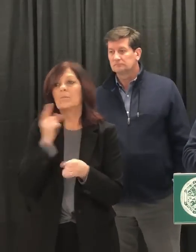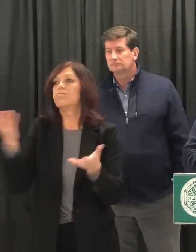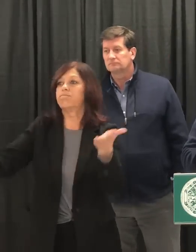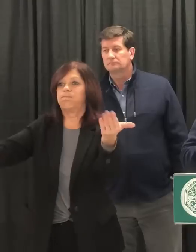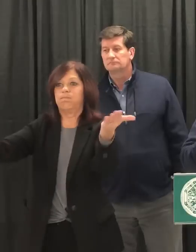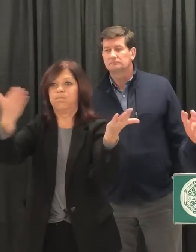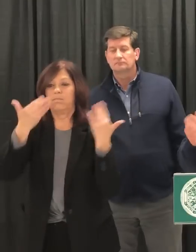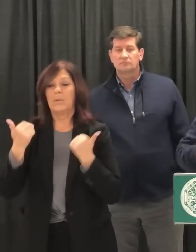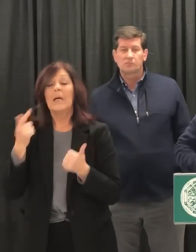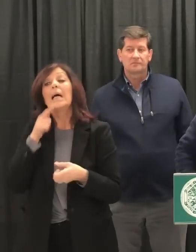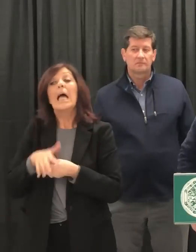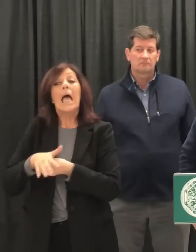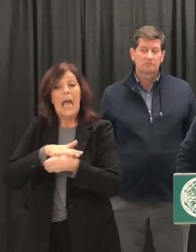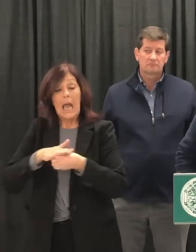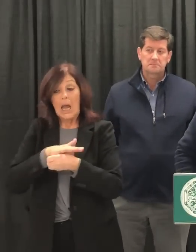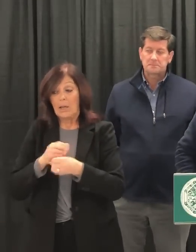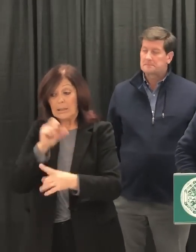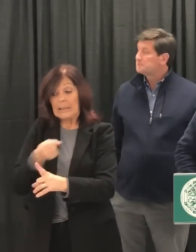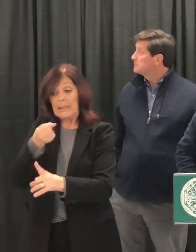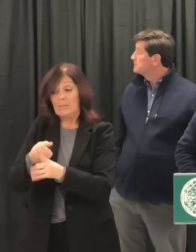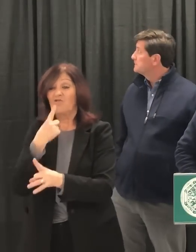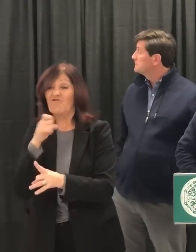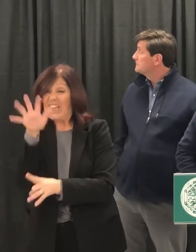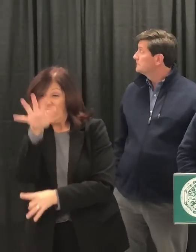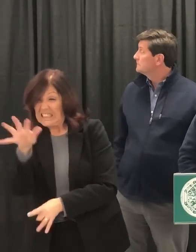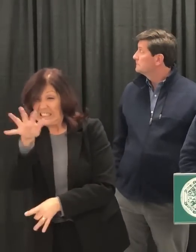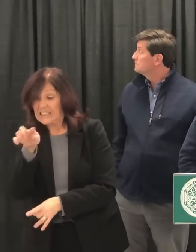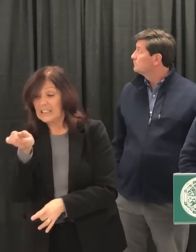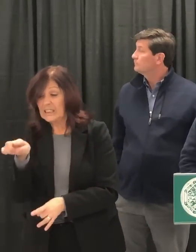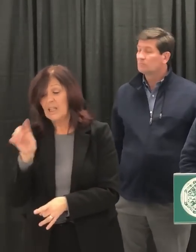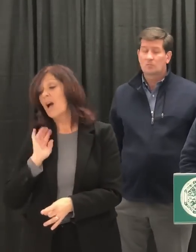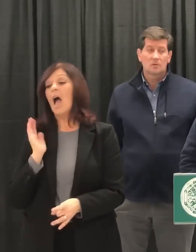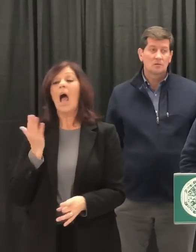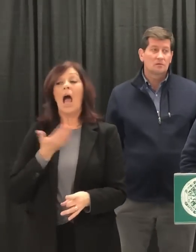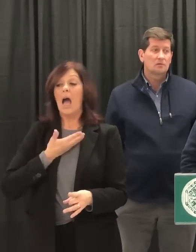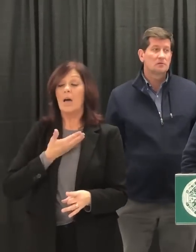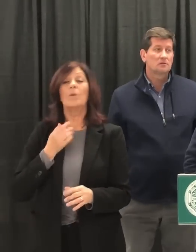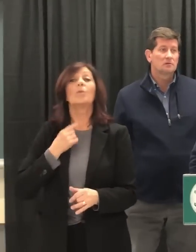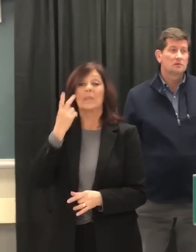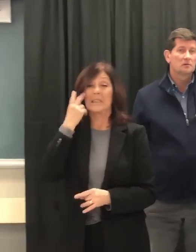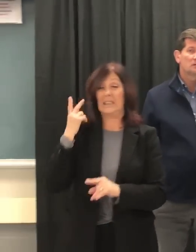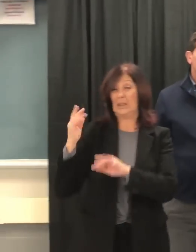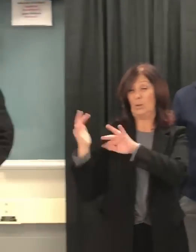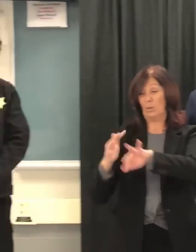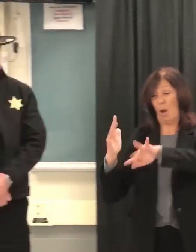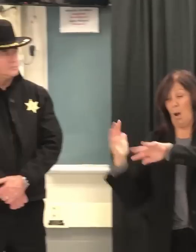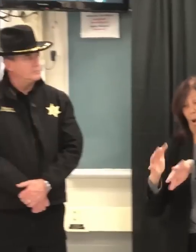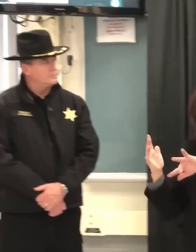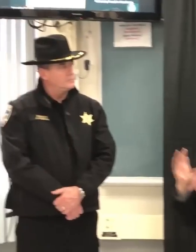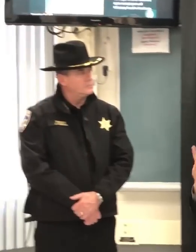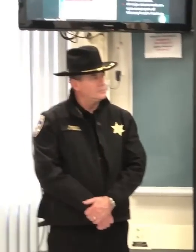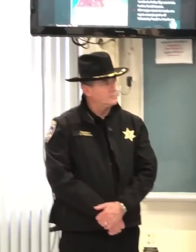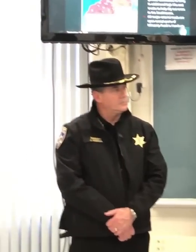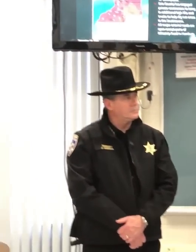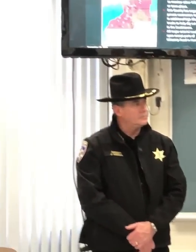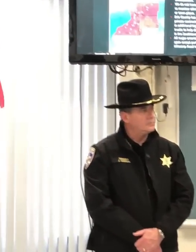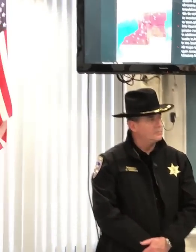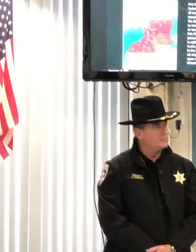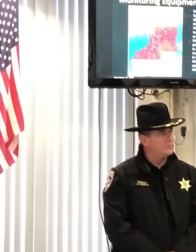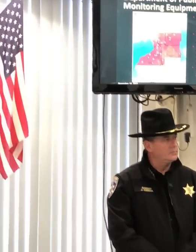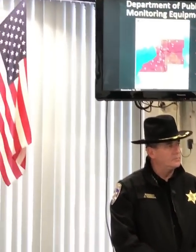The areas impacted, as you can see in the red, our system, we're seeing these snow bands, they're oscillating maybe 5 miles to the